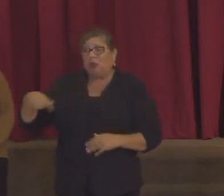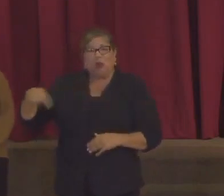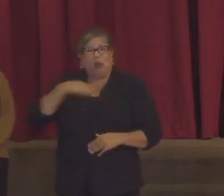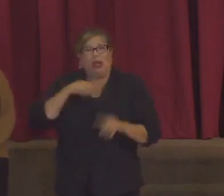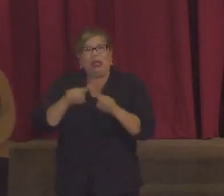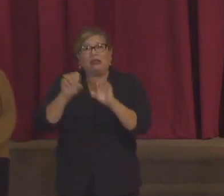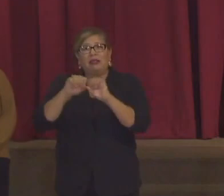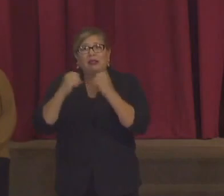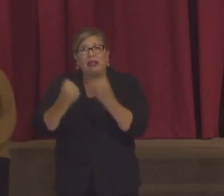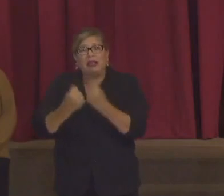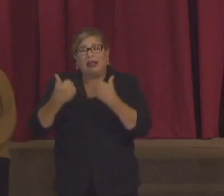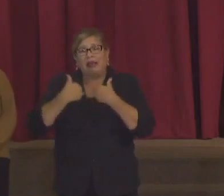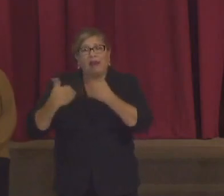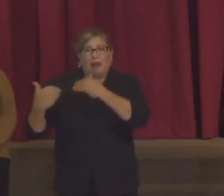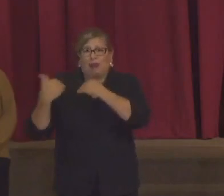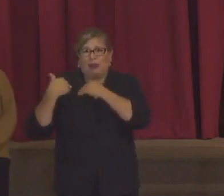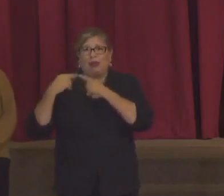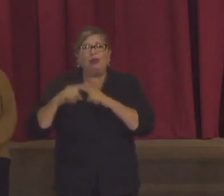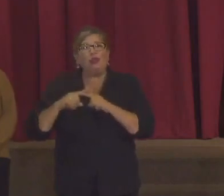be better and to do better.